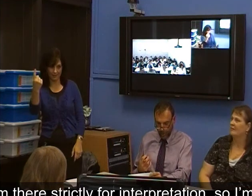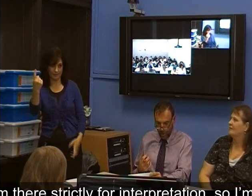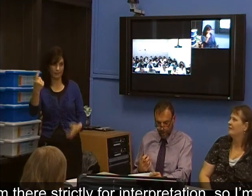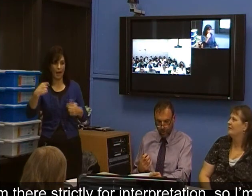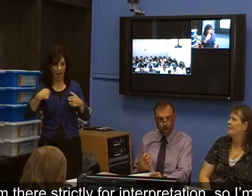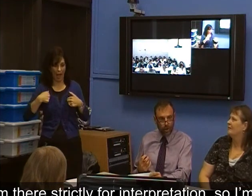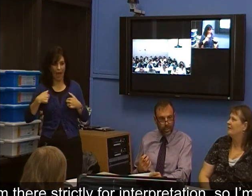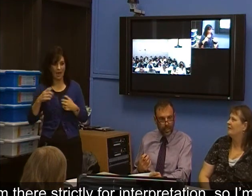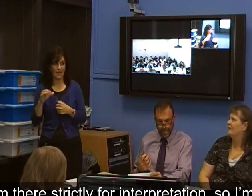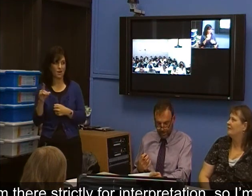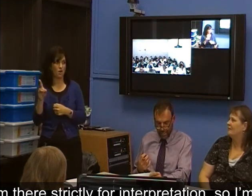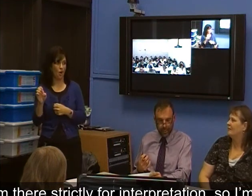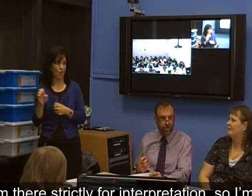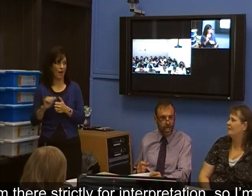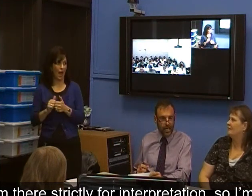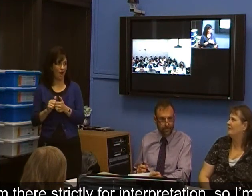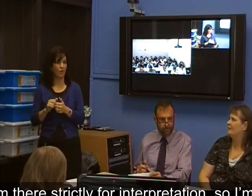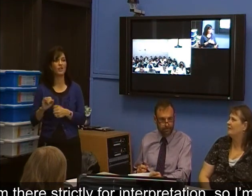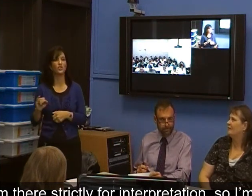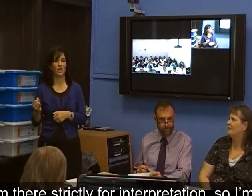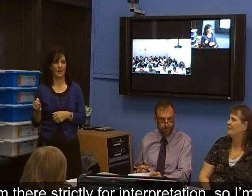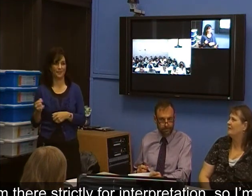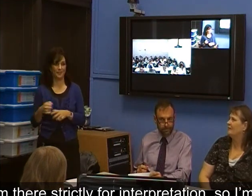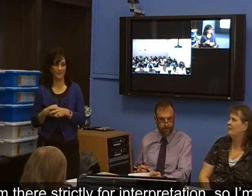am going to code it as a J.